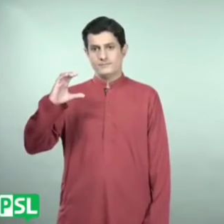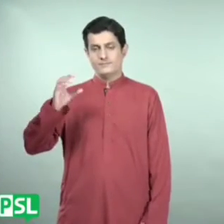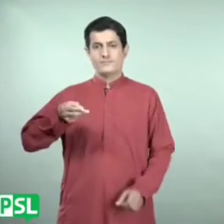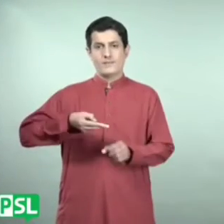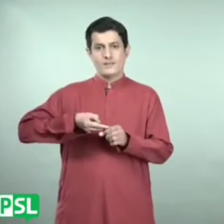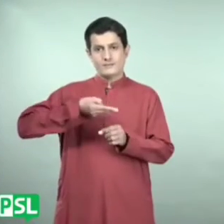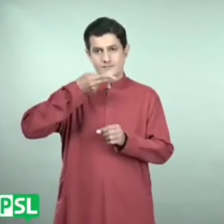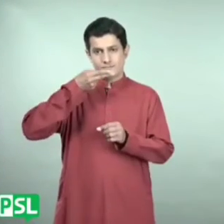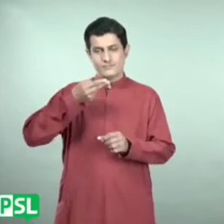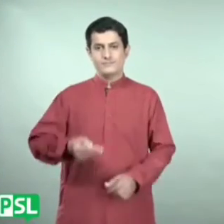sundae cups,